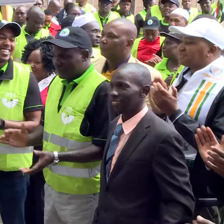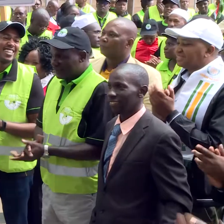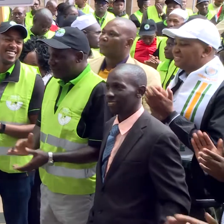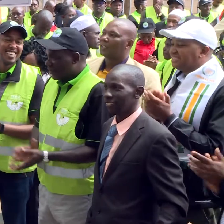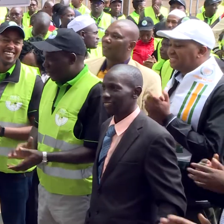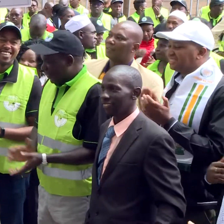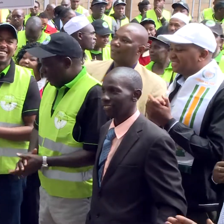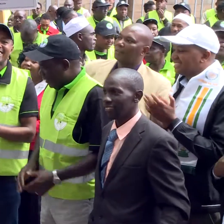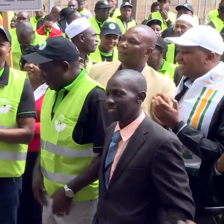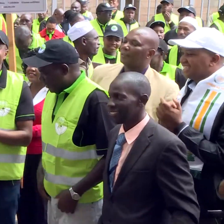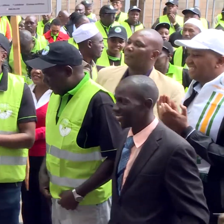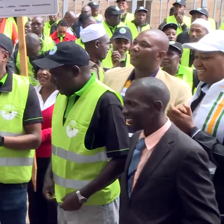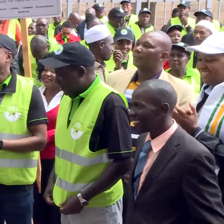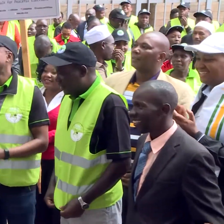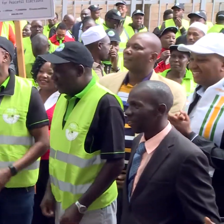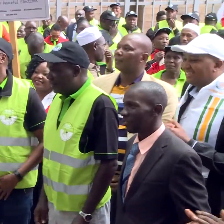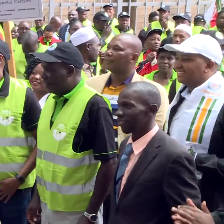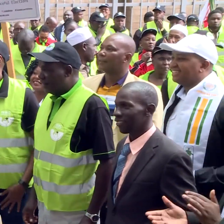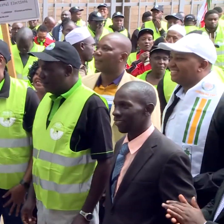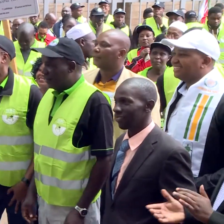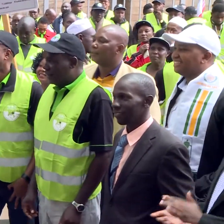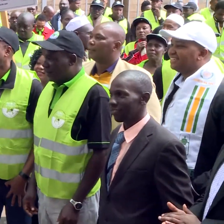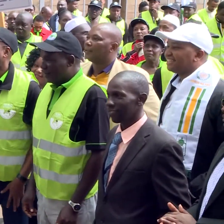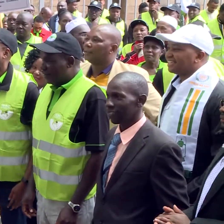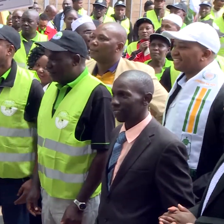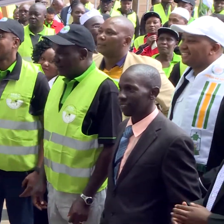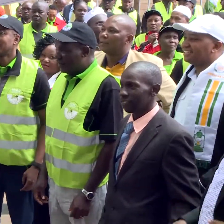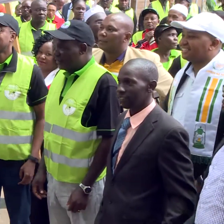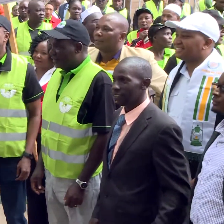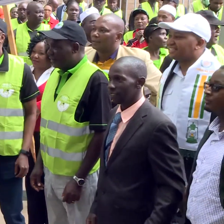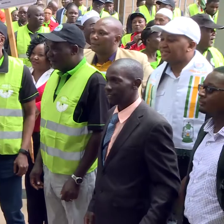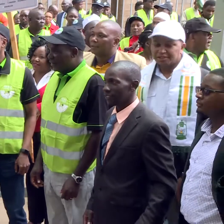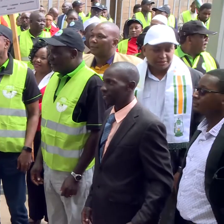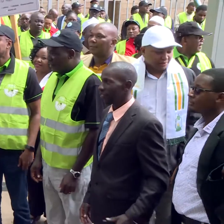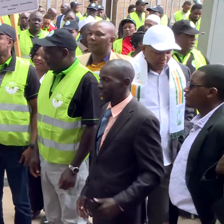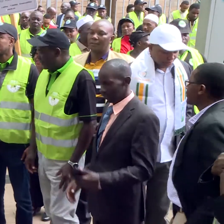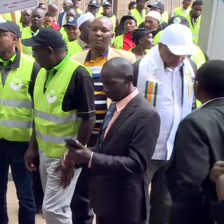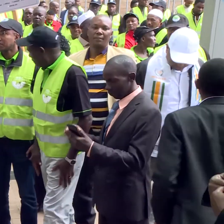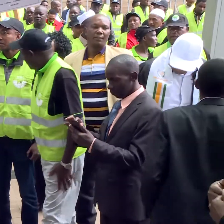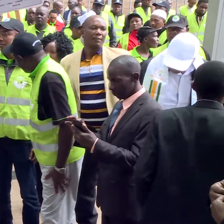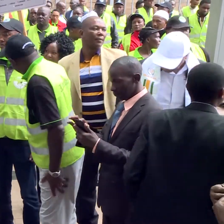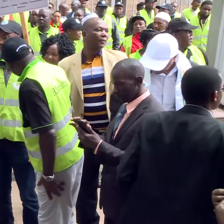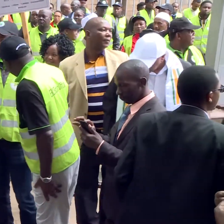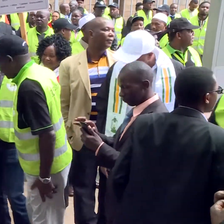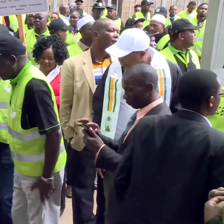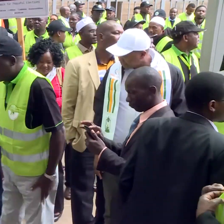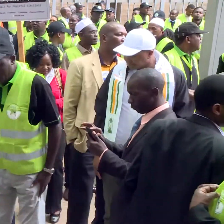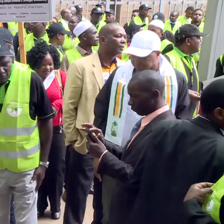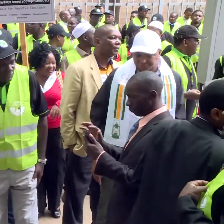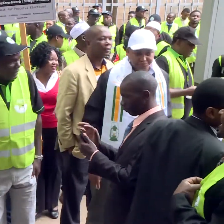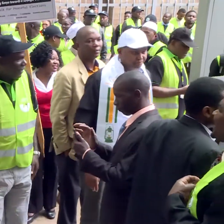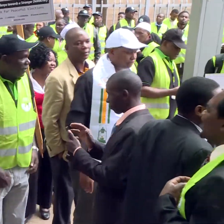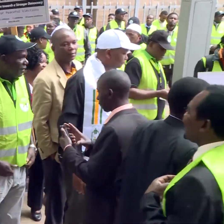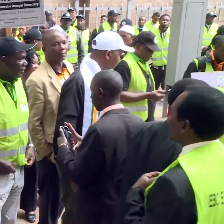Thank you very much for the warm-up. I want to ask the band to play. We can turn the band to play the